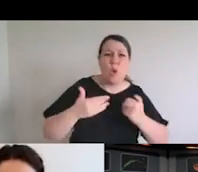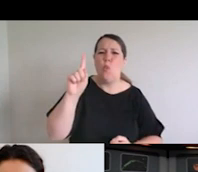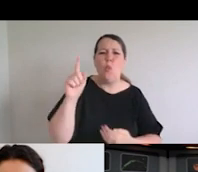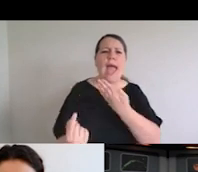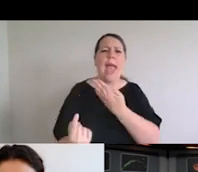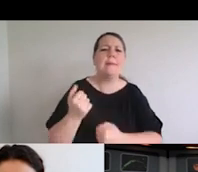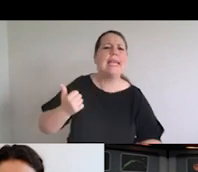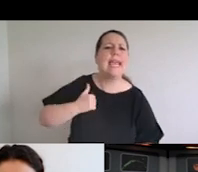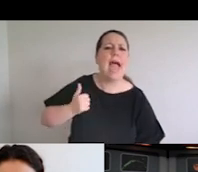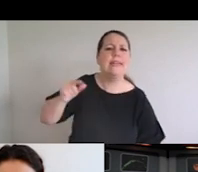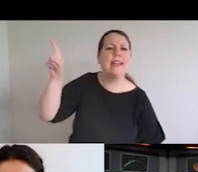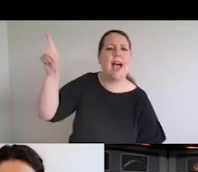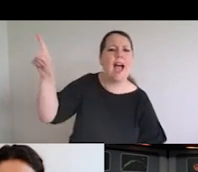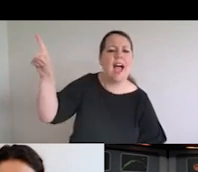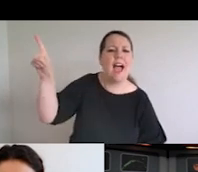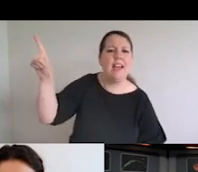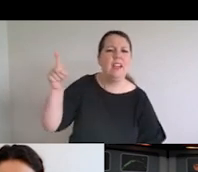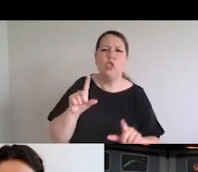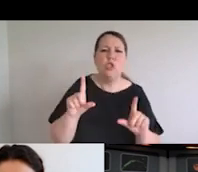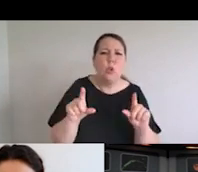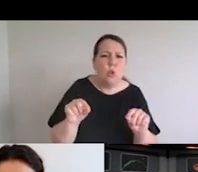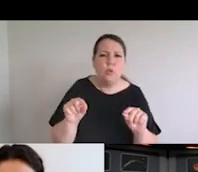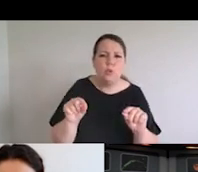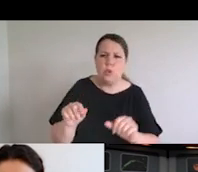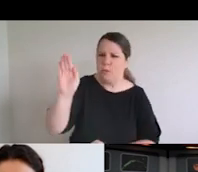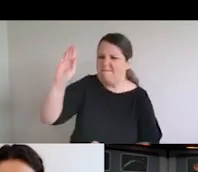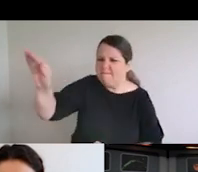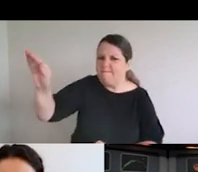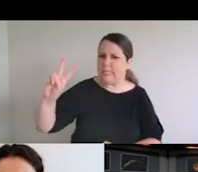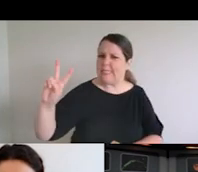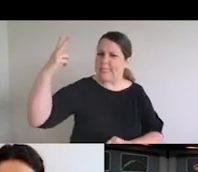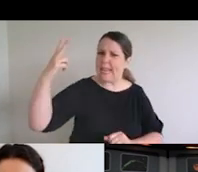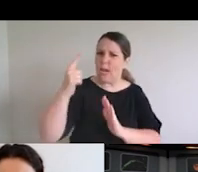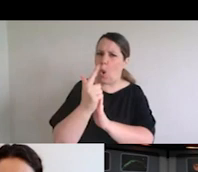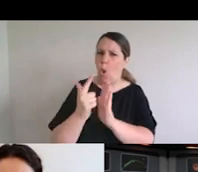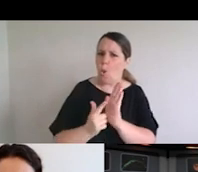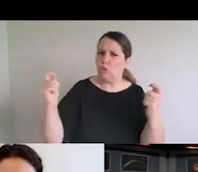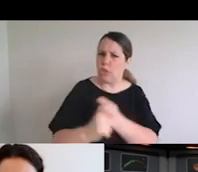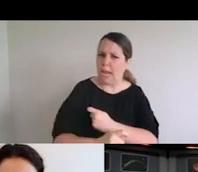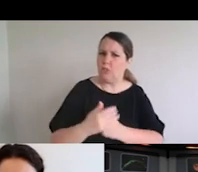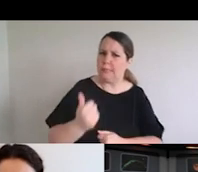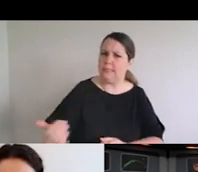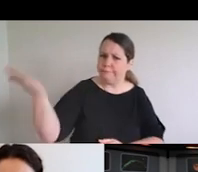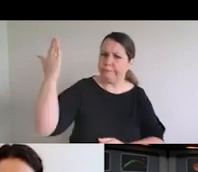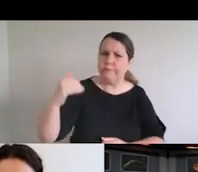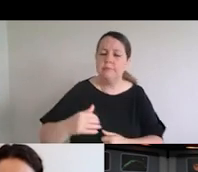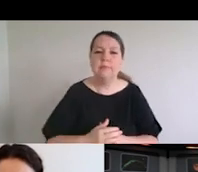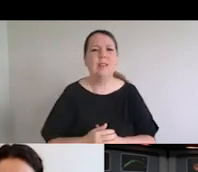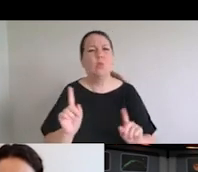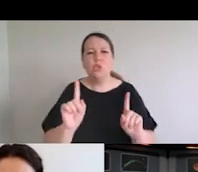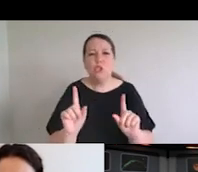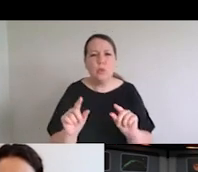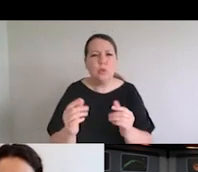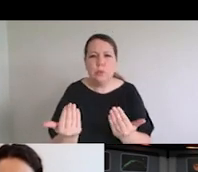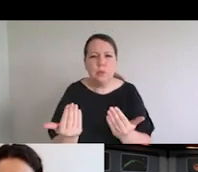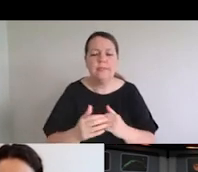in Canada to achieve what you guys have achieved? Yeah, I'm going to start from the fact that I'm going to disagree with